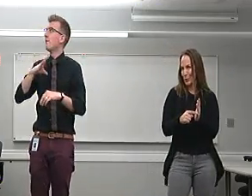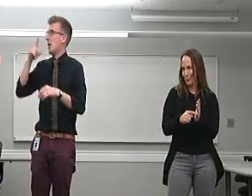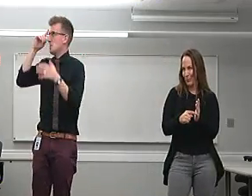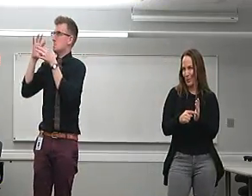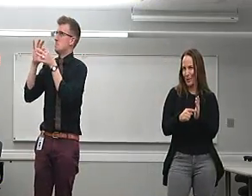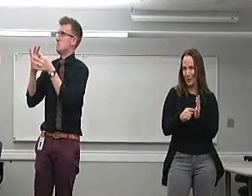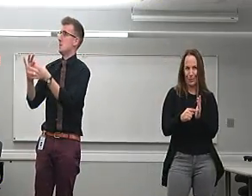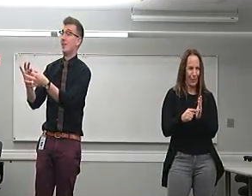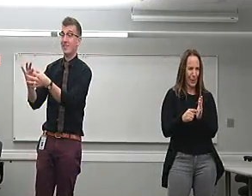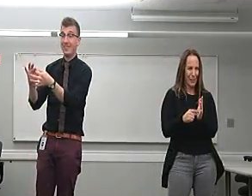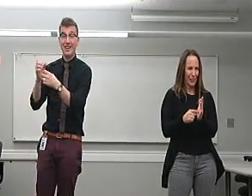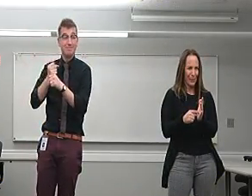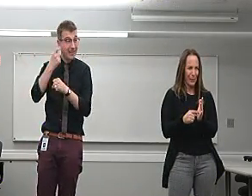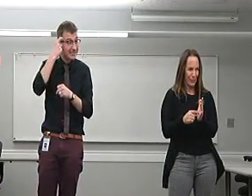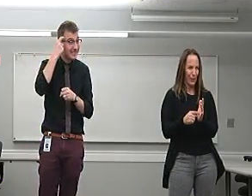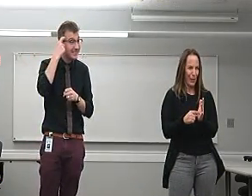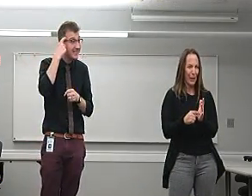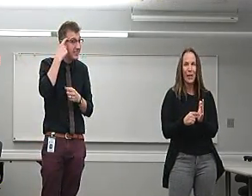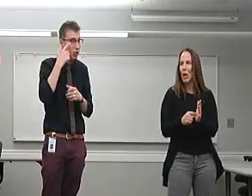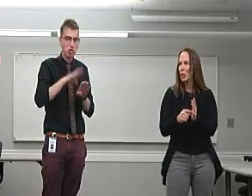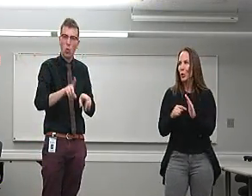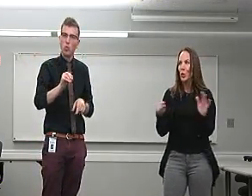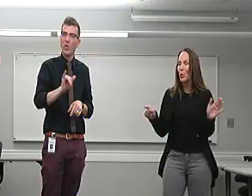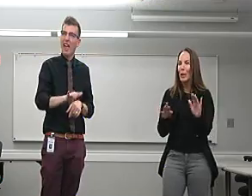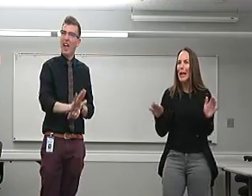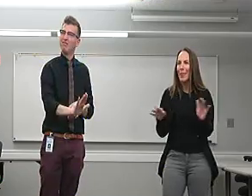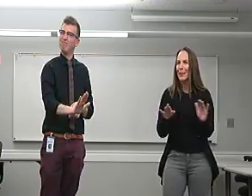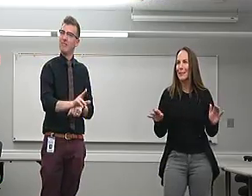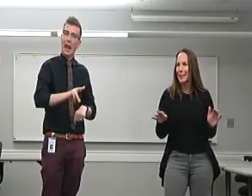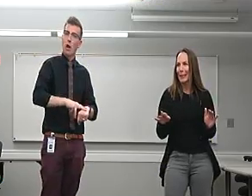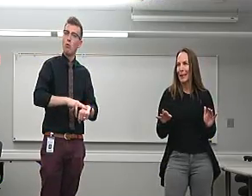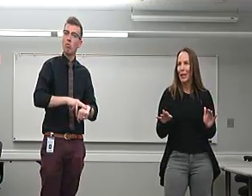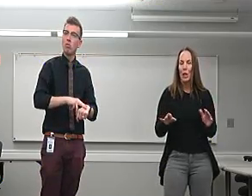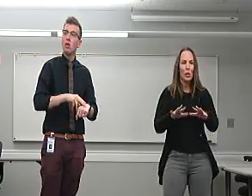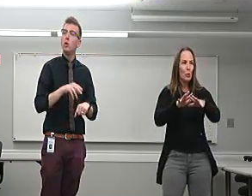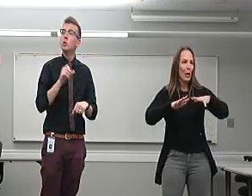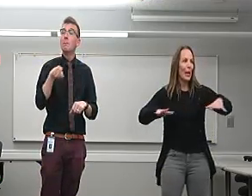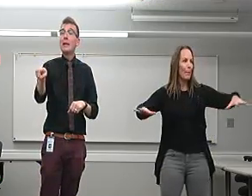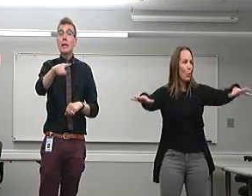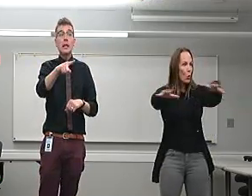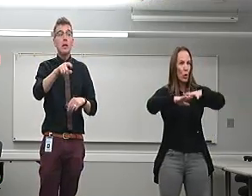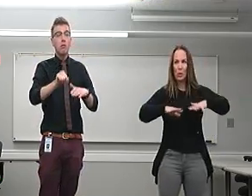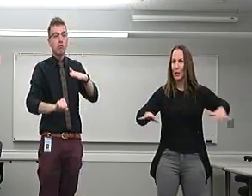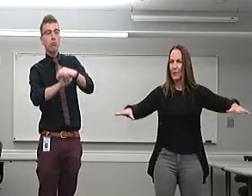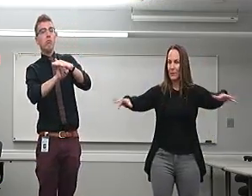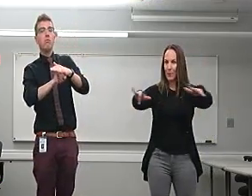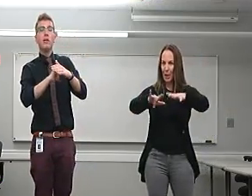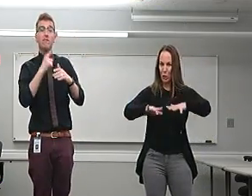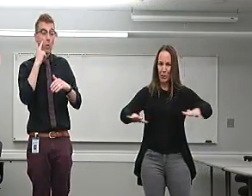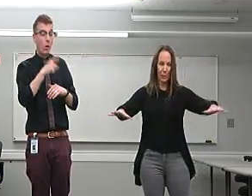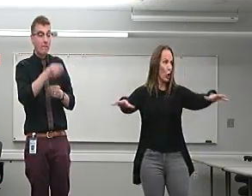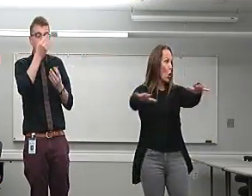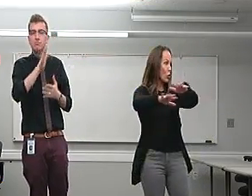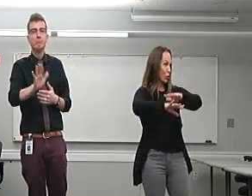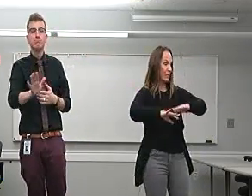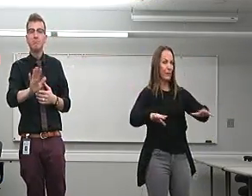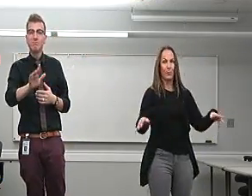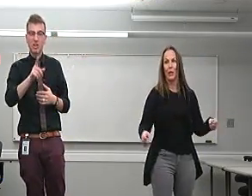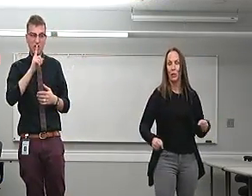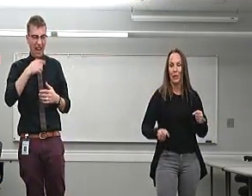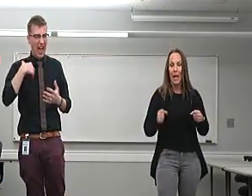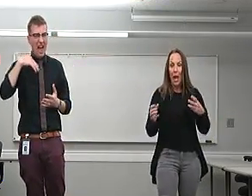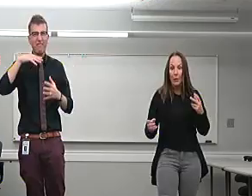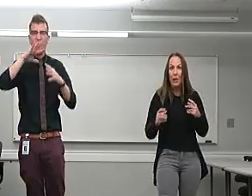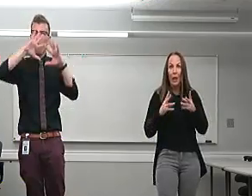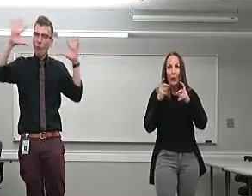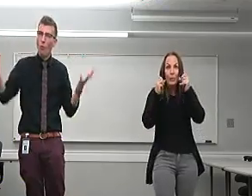that make sense? Okay? So you are not the ceiling. You are a pool of information. This is an ocean of information, and they're